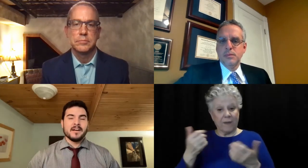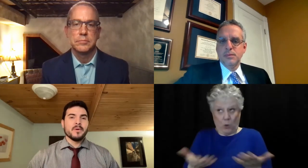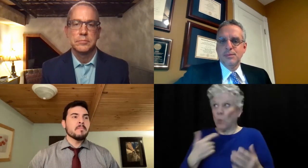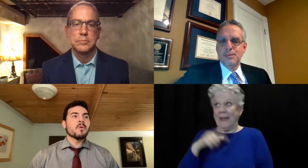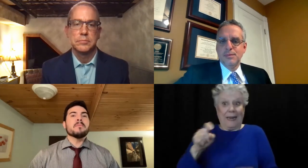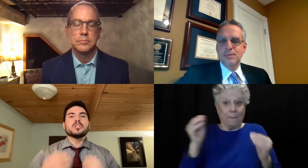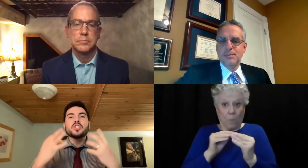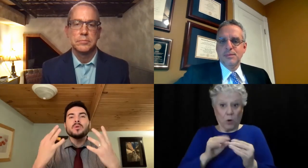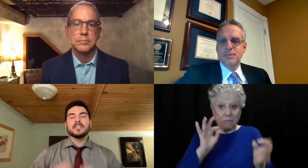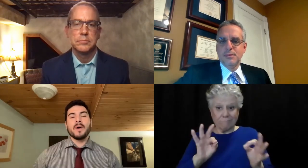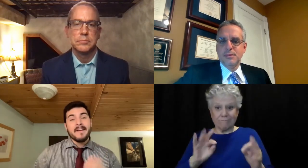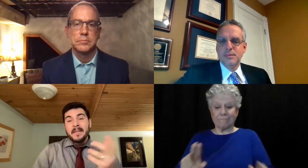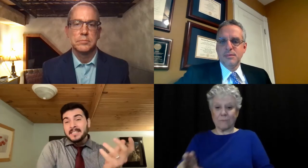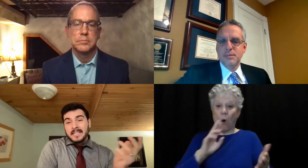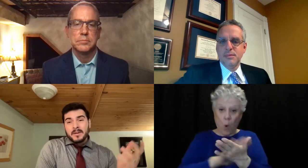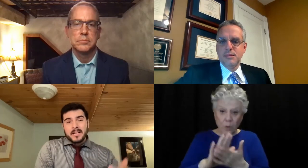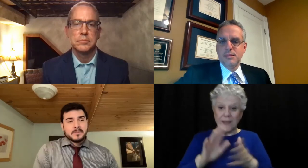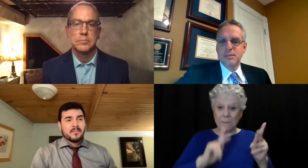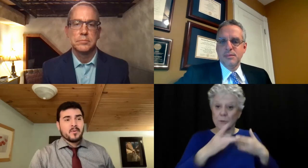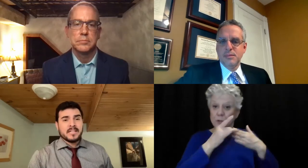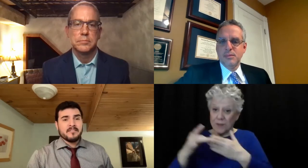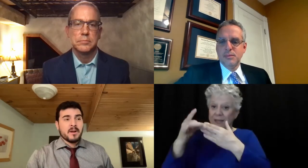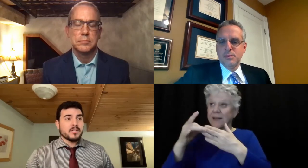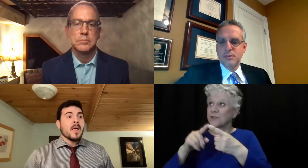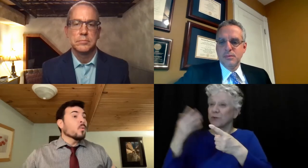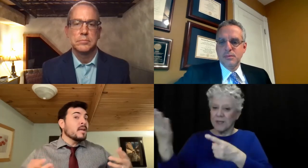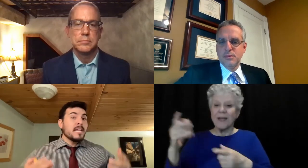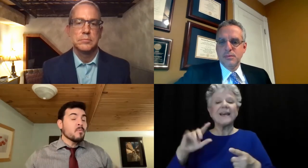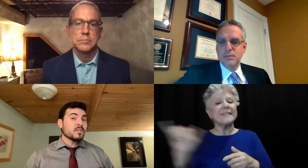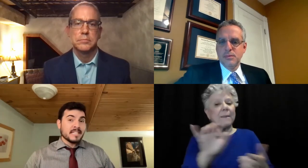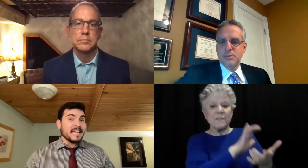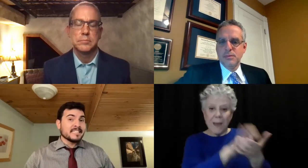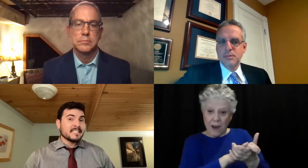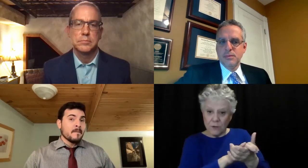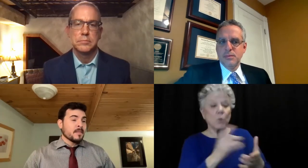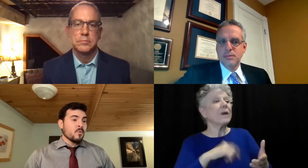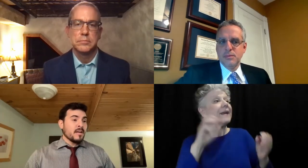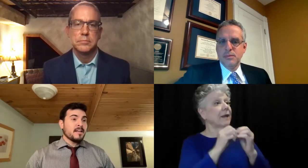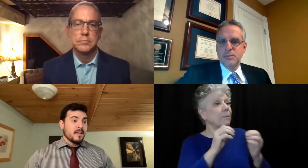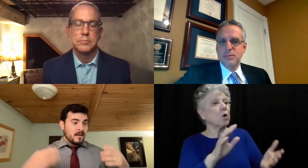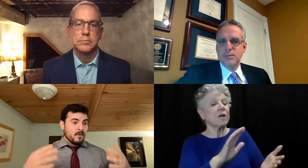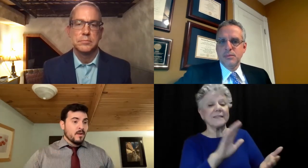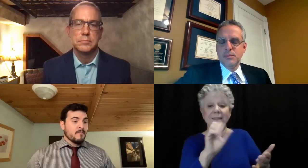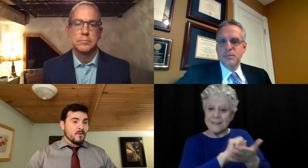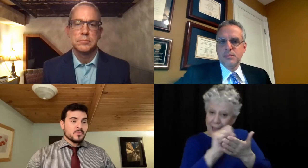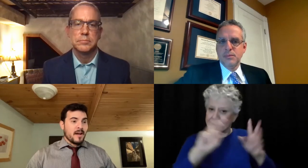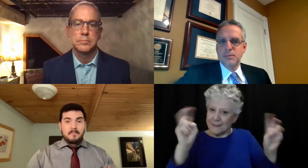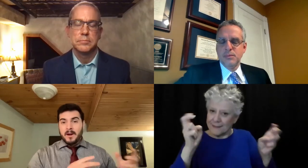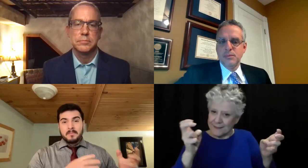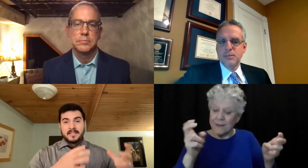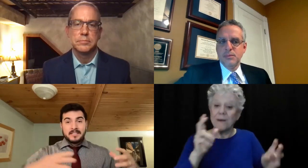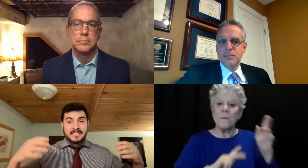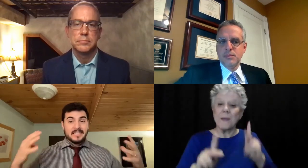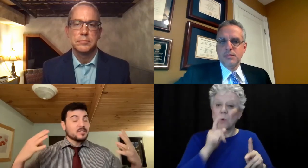saints. We need more people to show us the way. Just like when it comes to the vocation of marriage, we need more saints. We need folks who